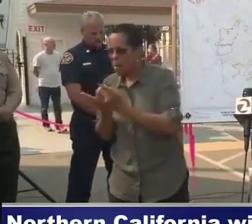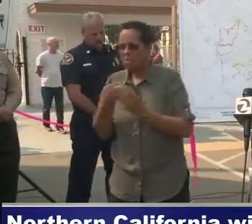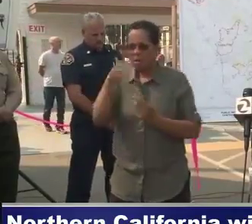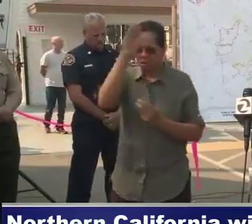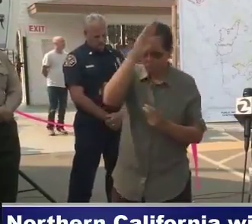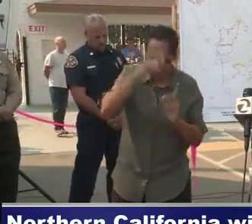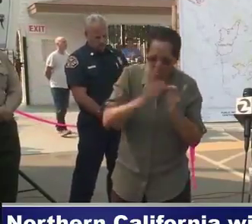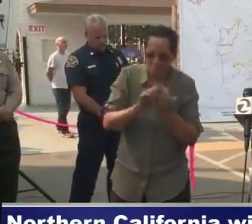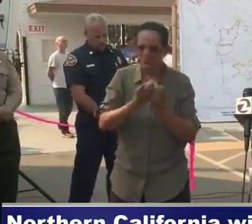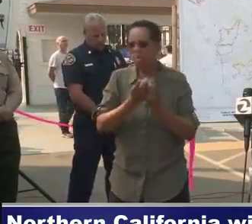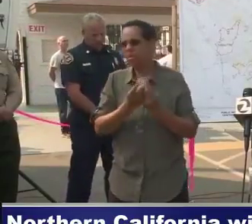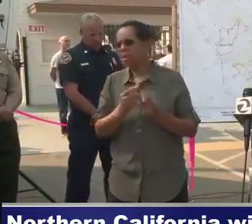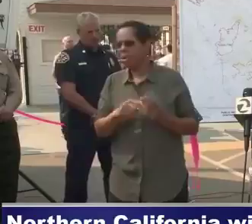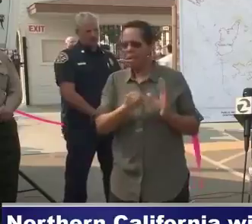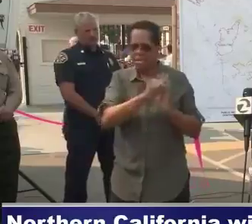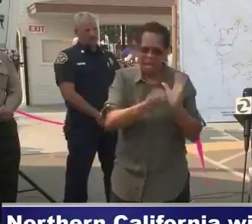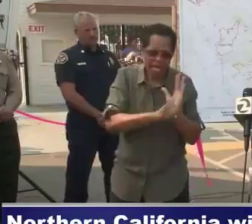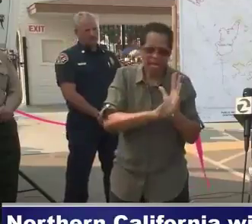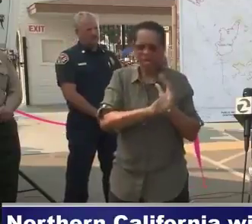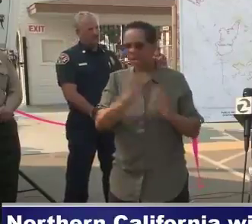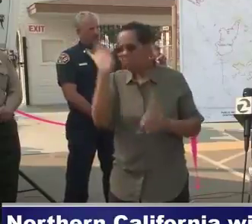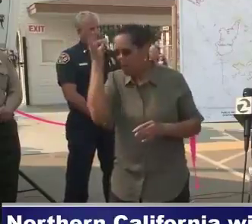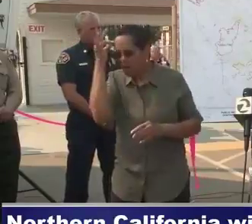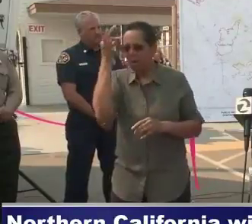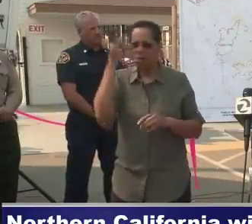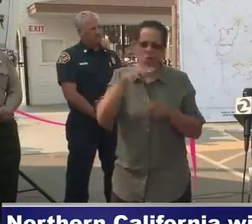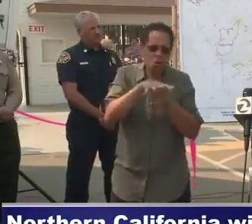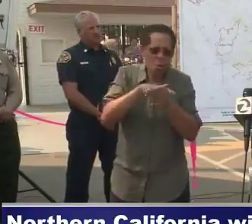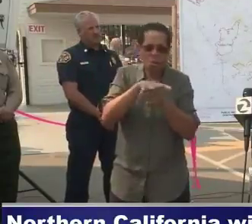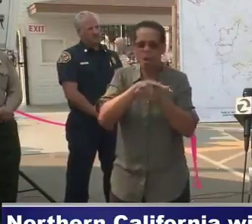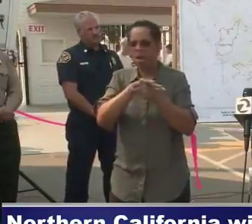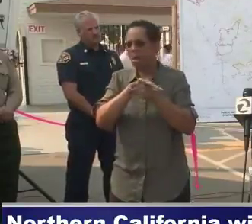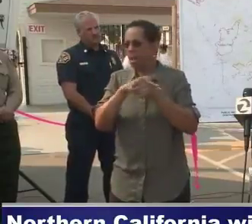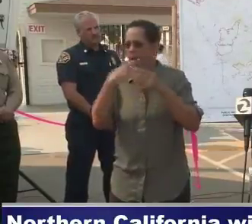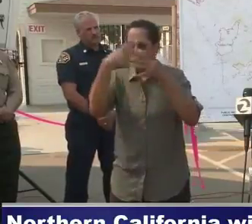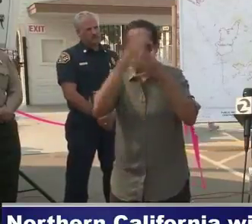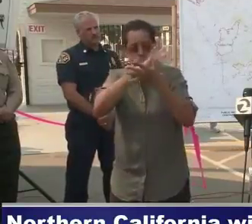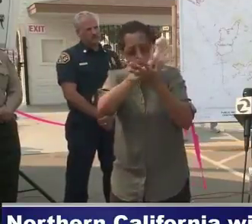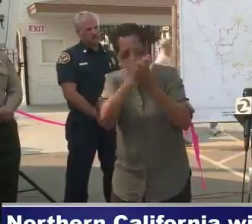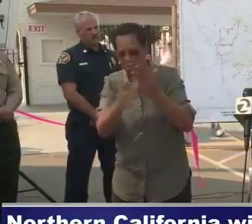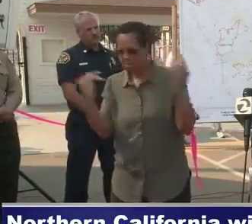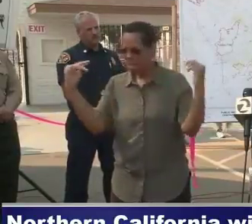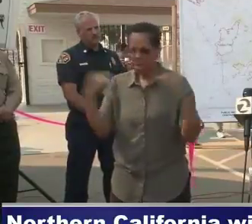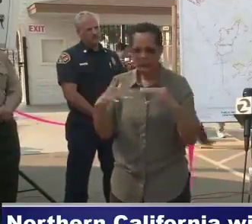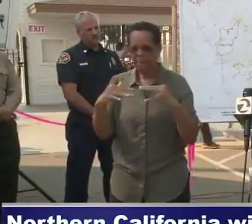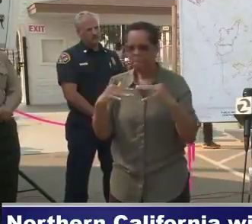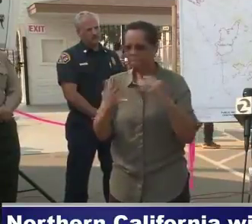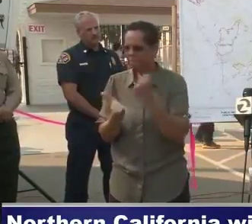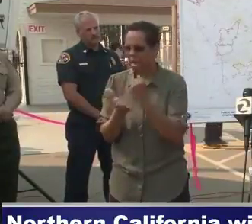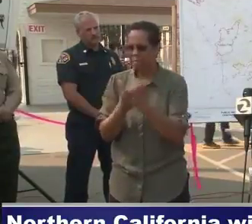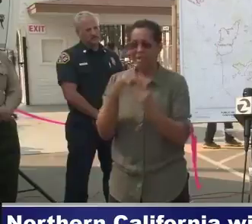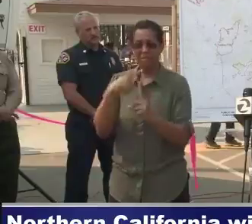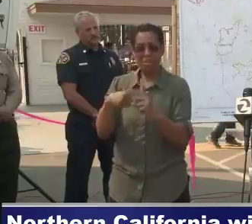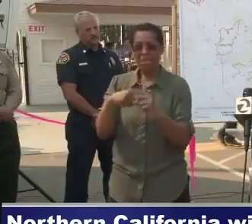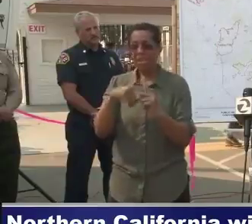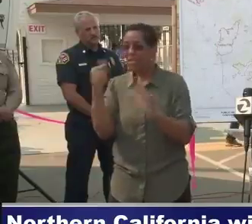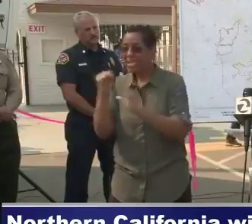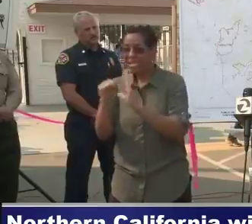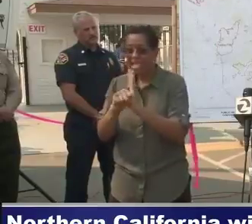local, federal fire departments from all over the state of California here assisting us, as well as our neighboring states out there that are